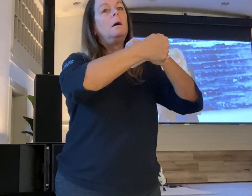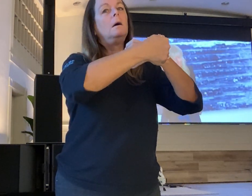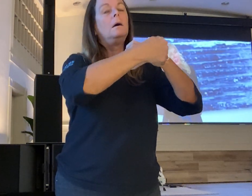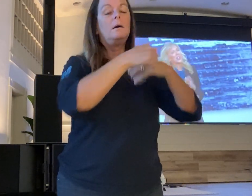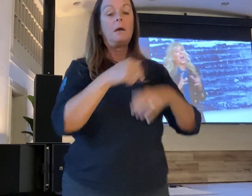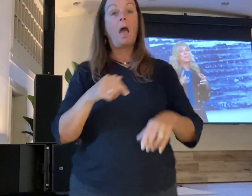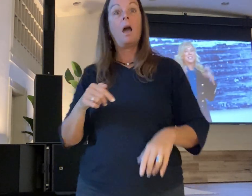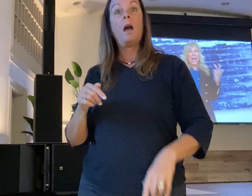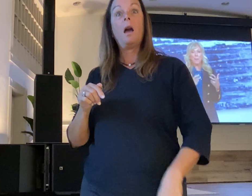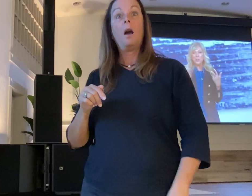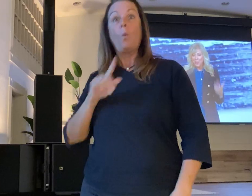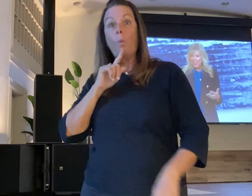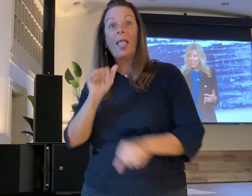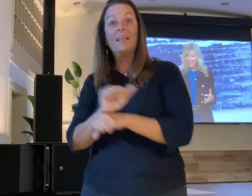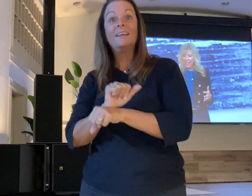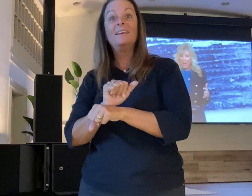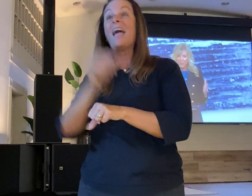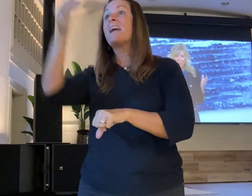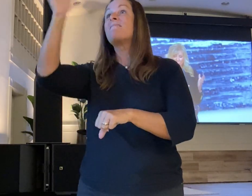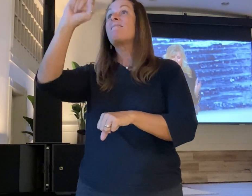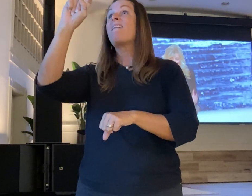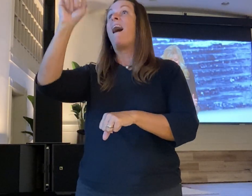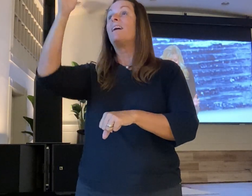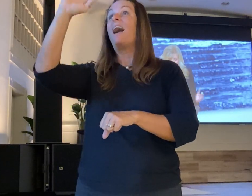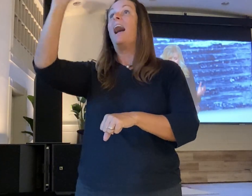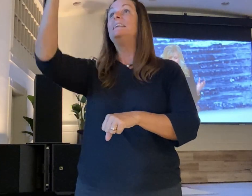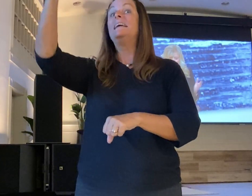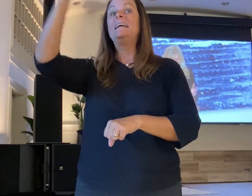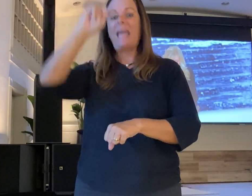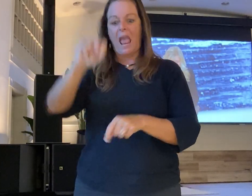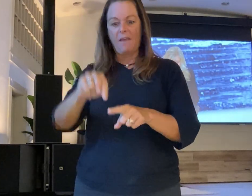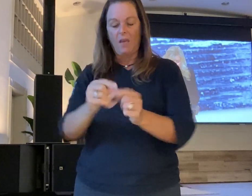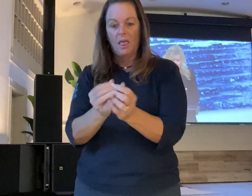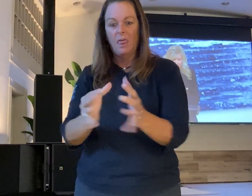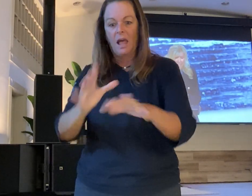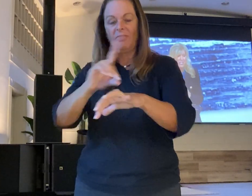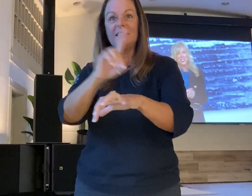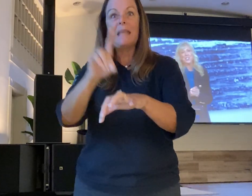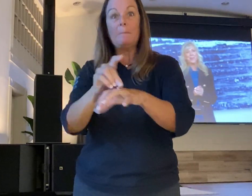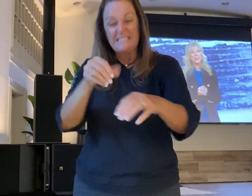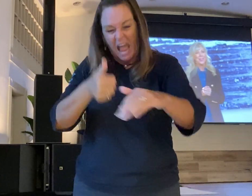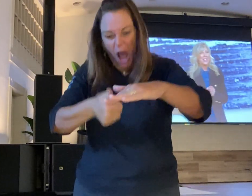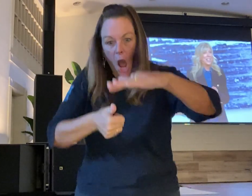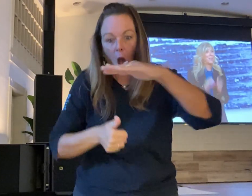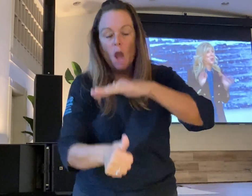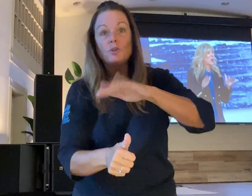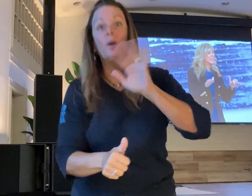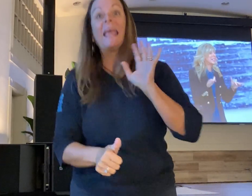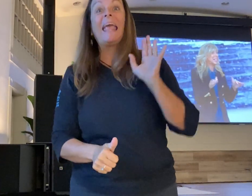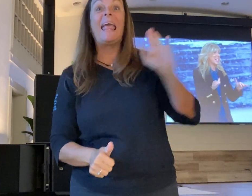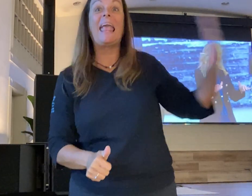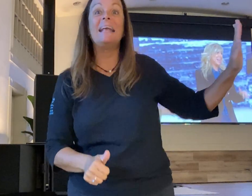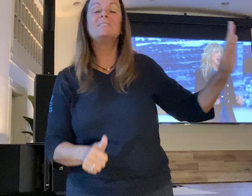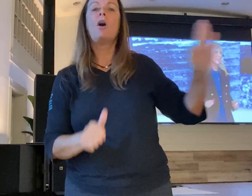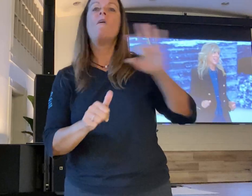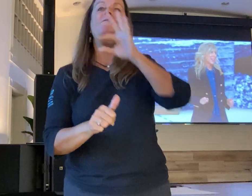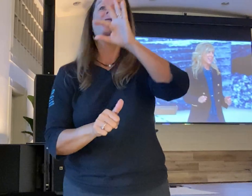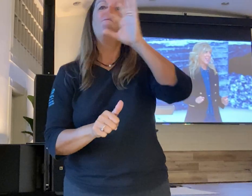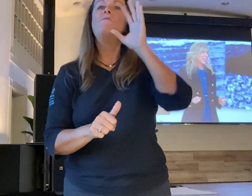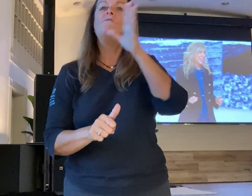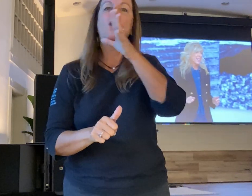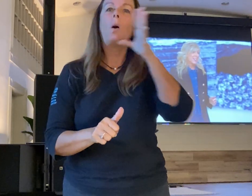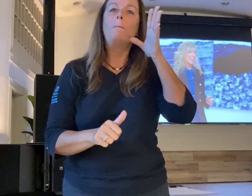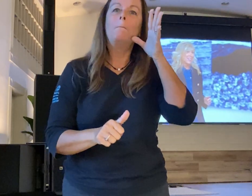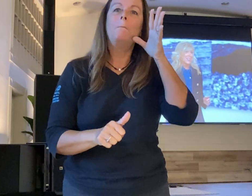think?" See, when it comes to the opportunity and of this wealth and the richness of these relationships, if you are sitting here